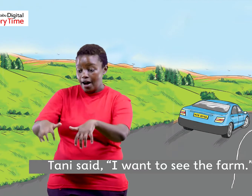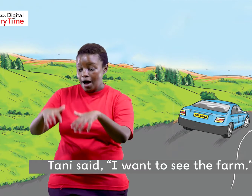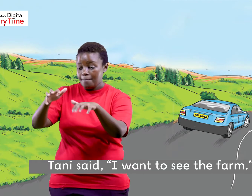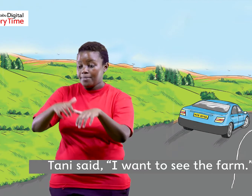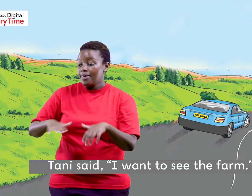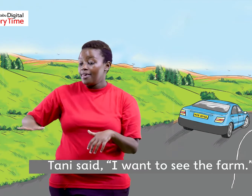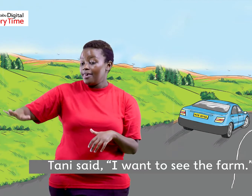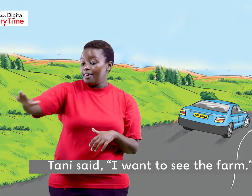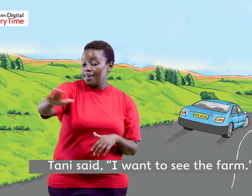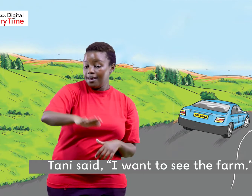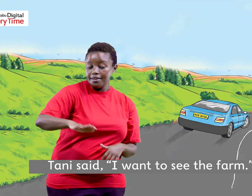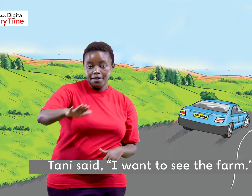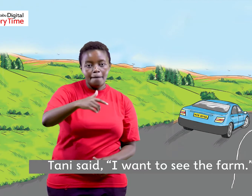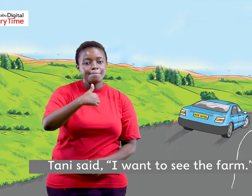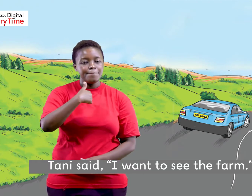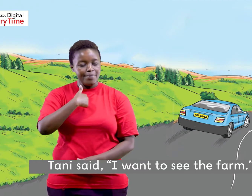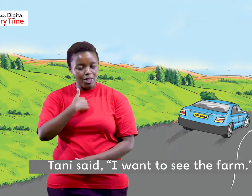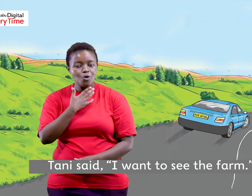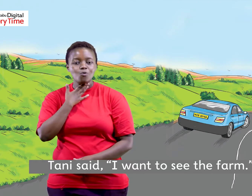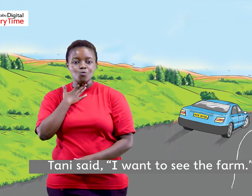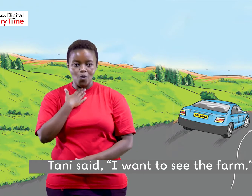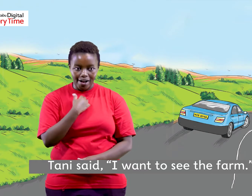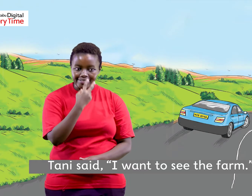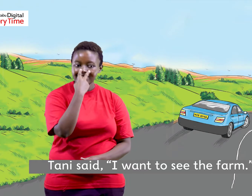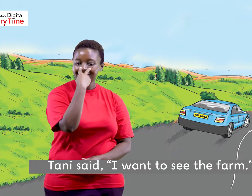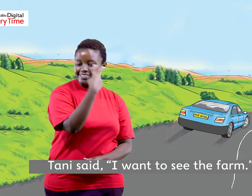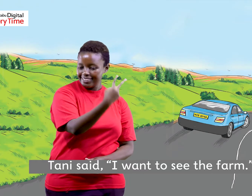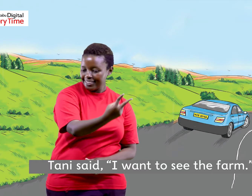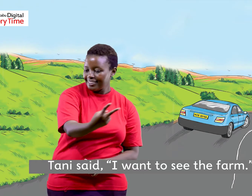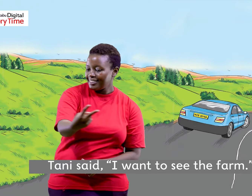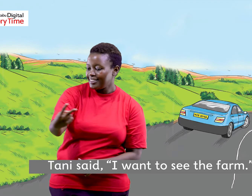Tani said, "I want to see the farm."